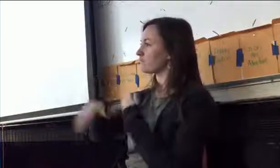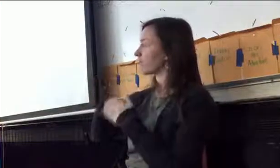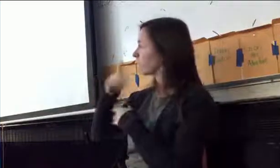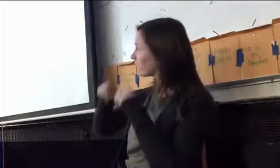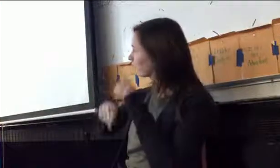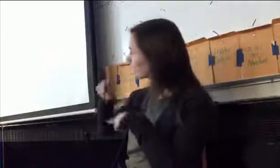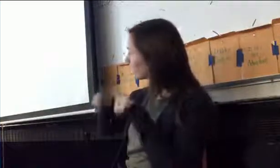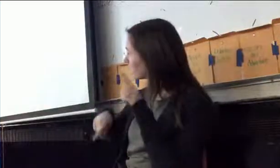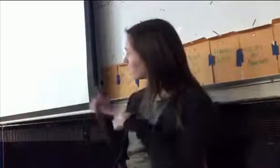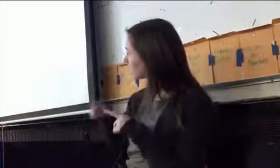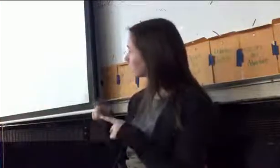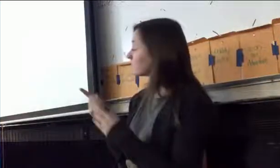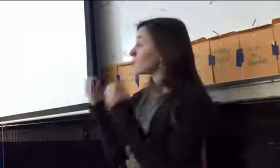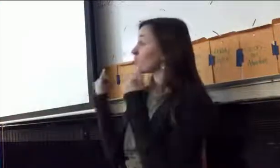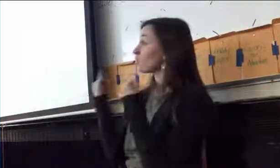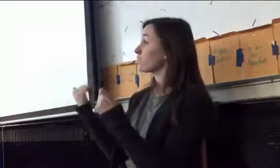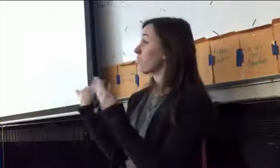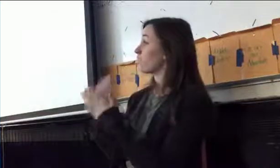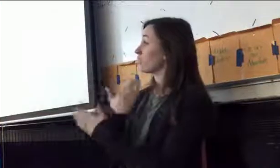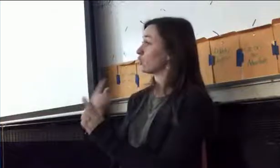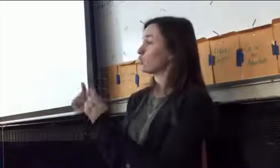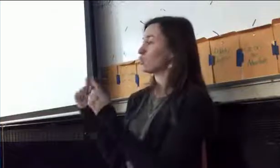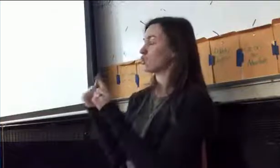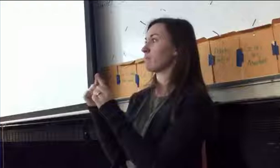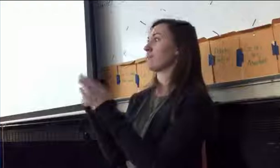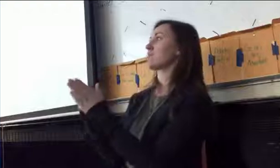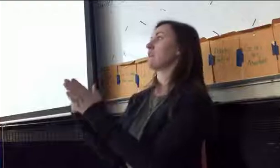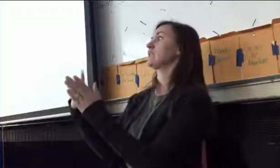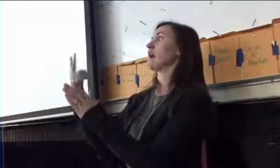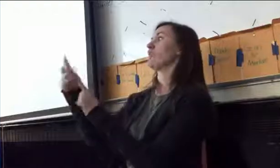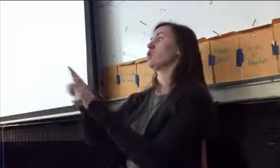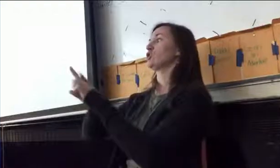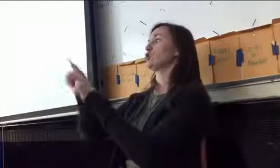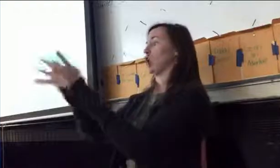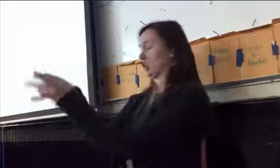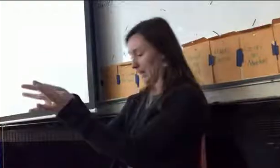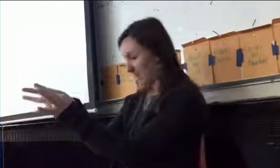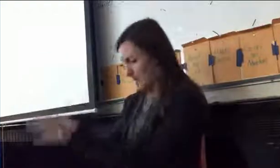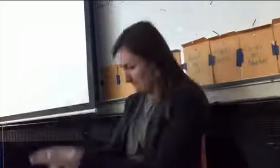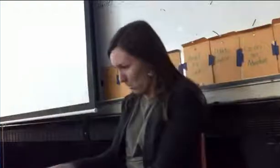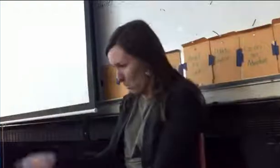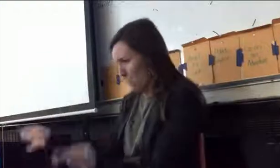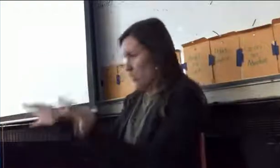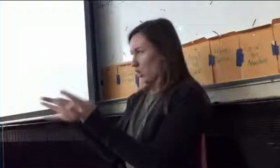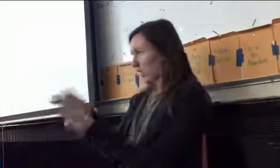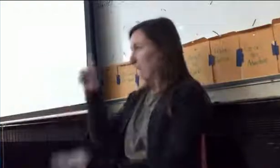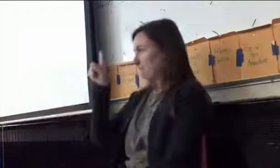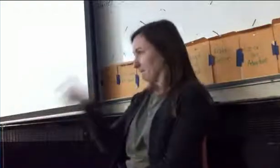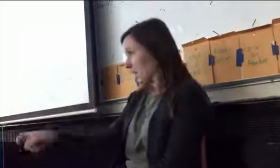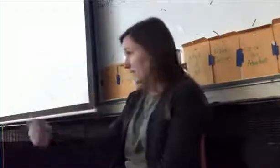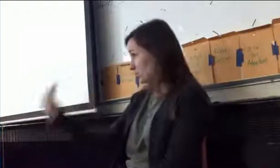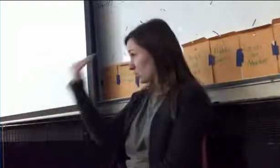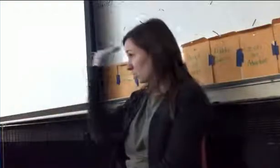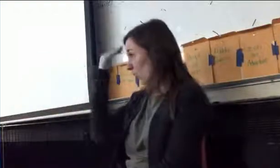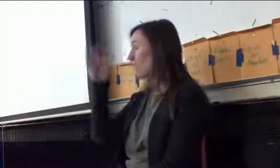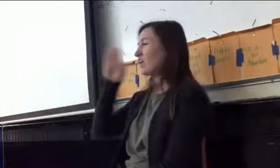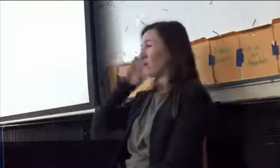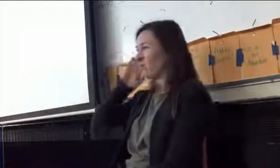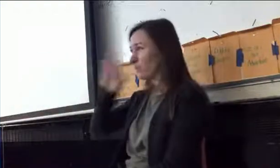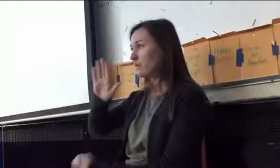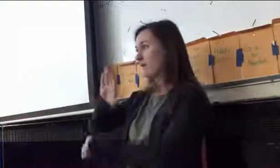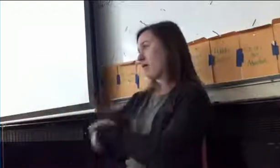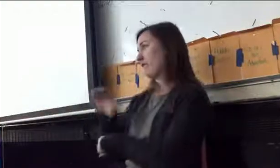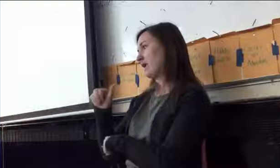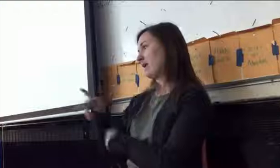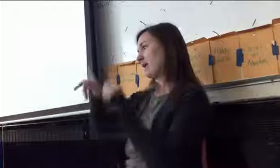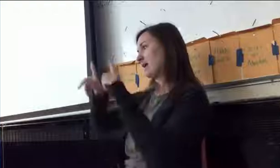Now that brings us to a term that is a double star, absolutely must know, has been talked about on the AP exam a ton, almost every single